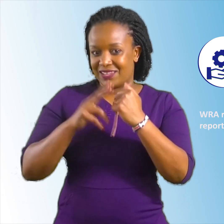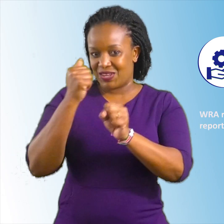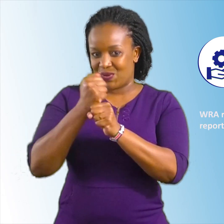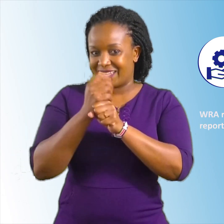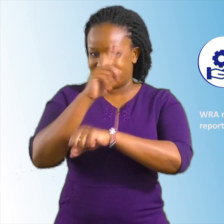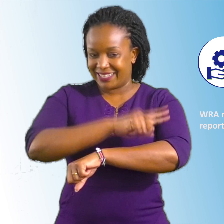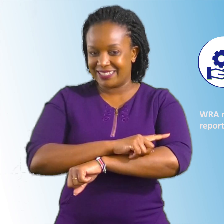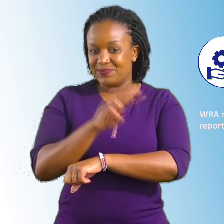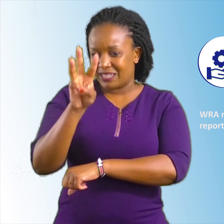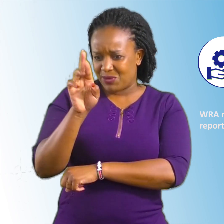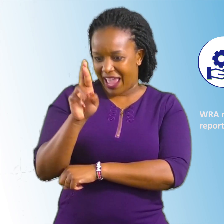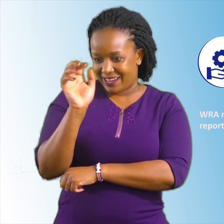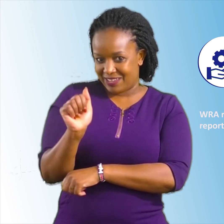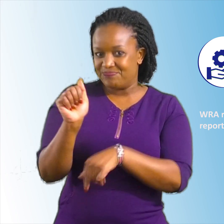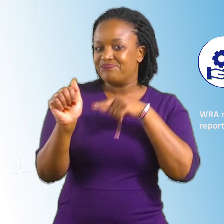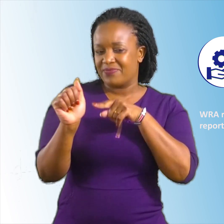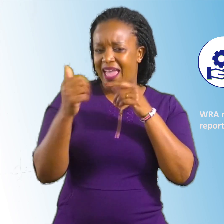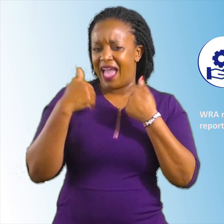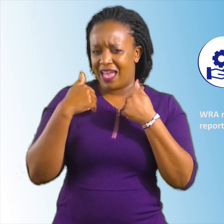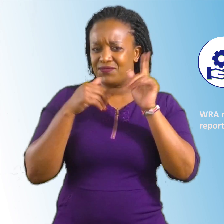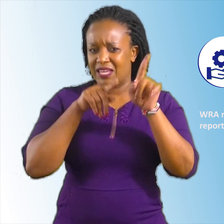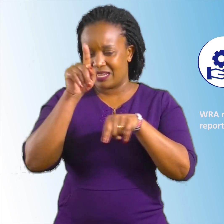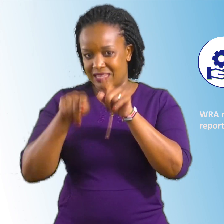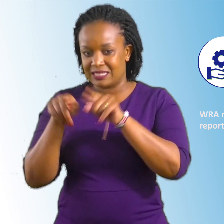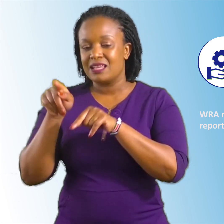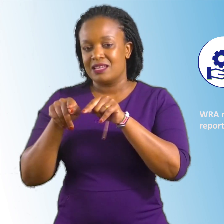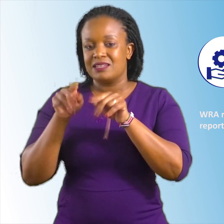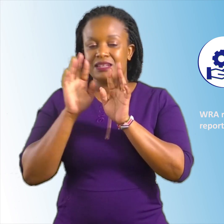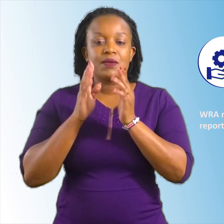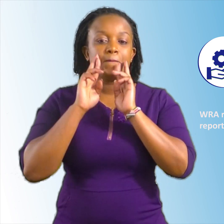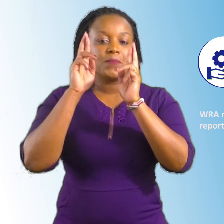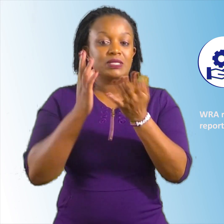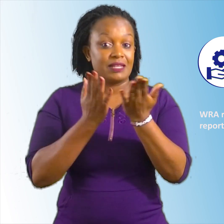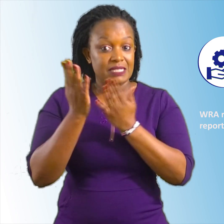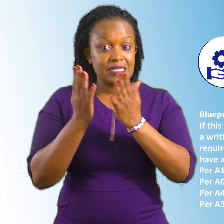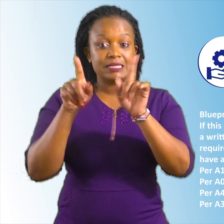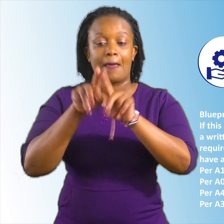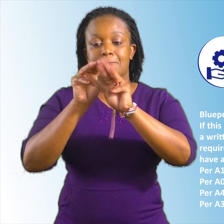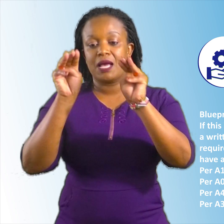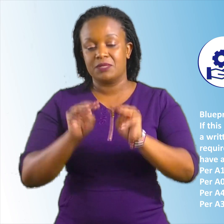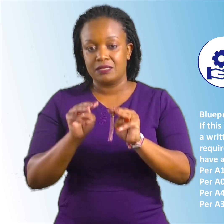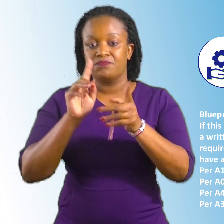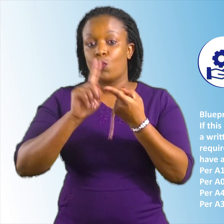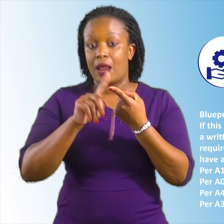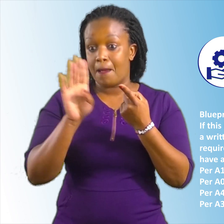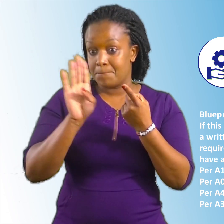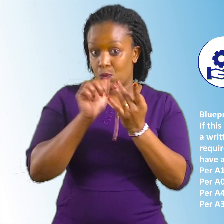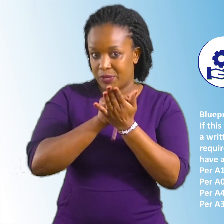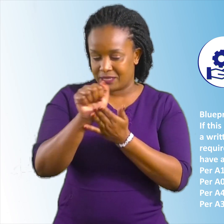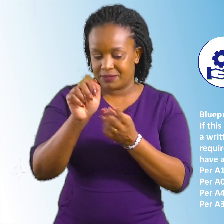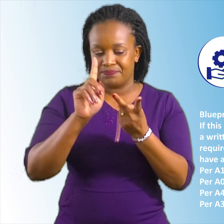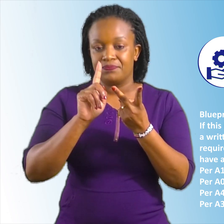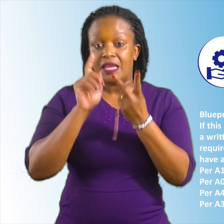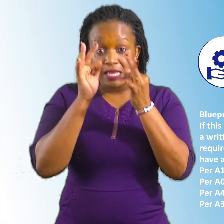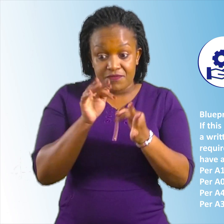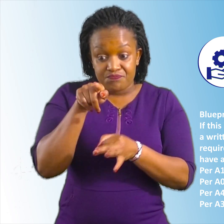days. WRA renders various thematic maps and report services that include blueprints.